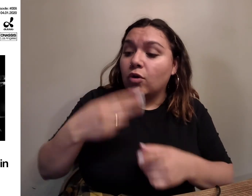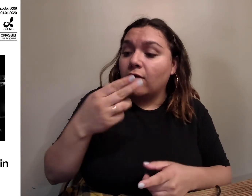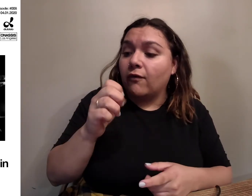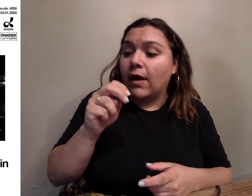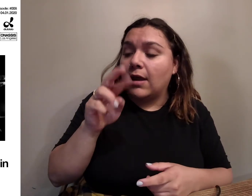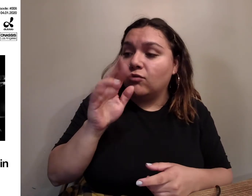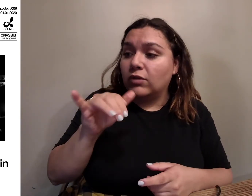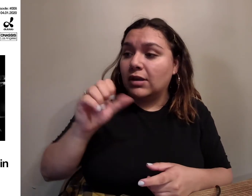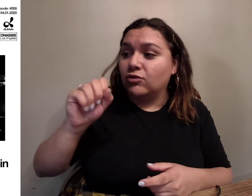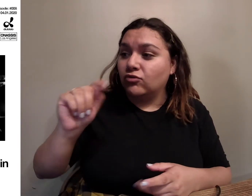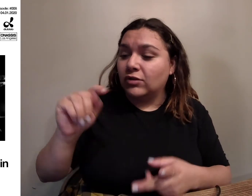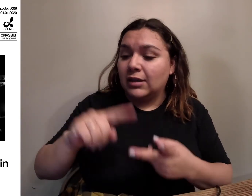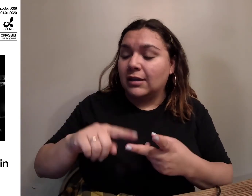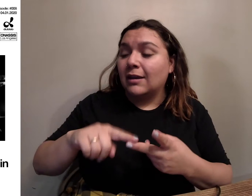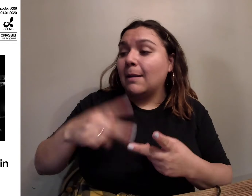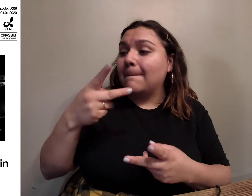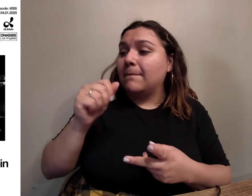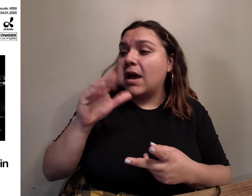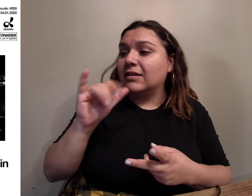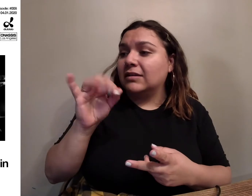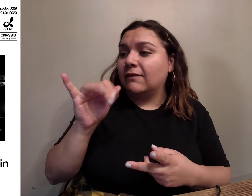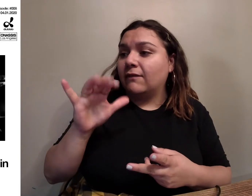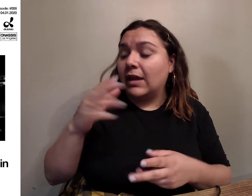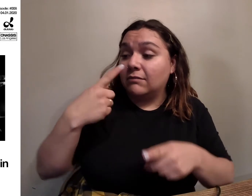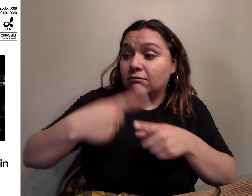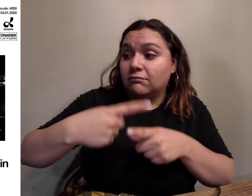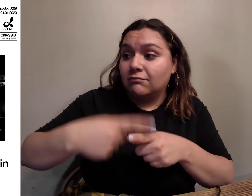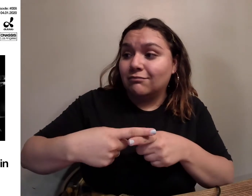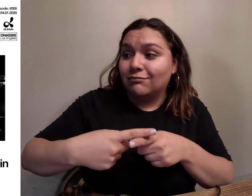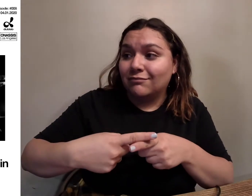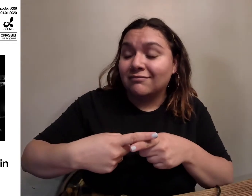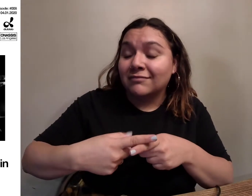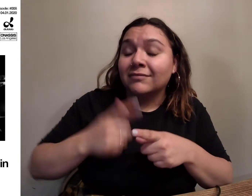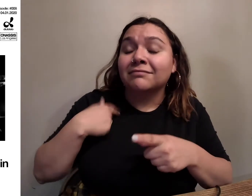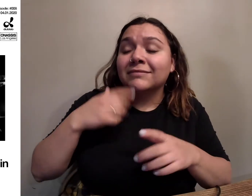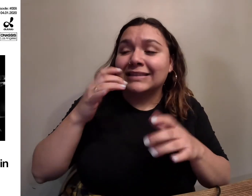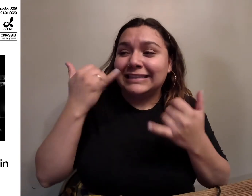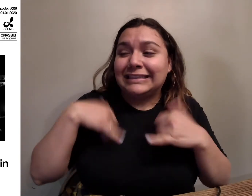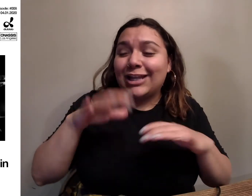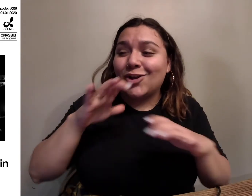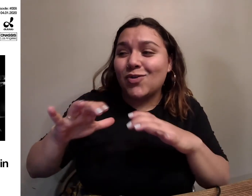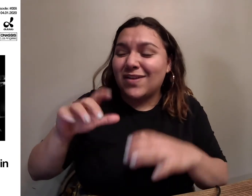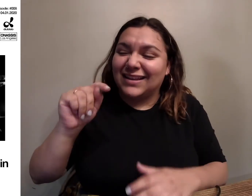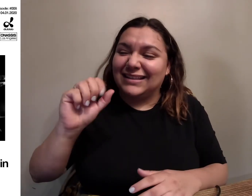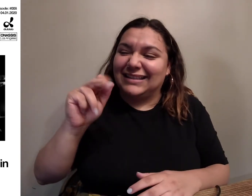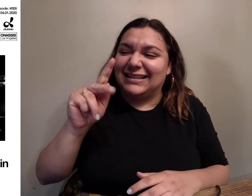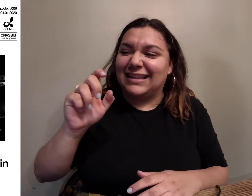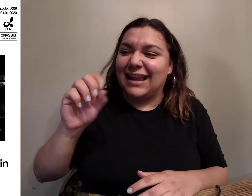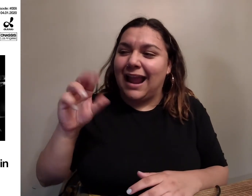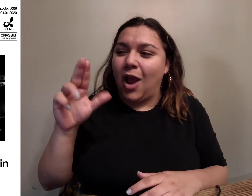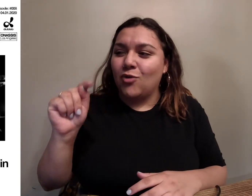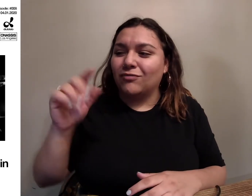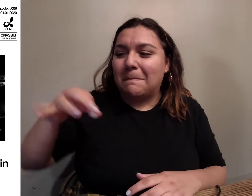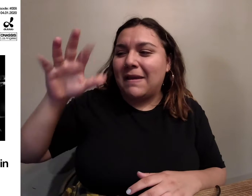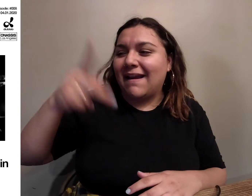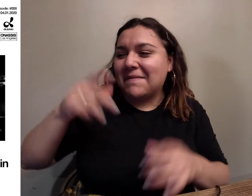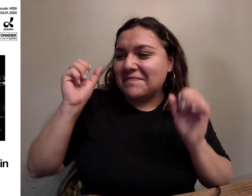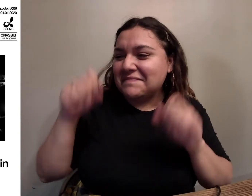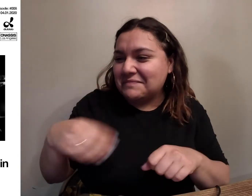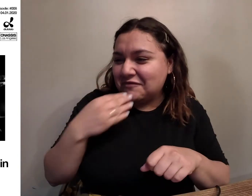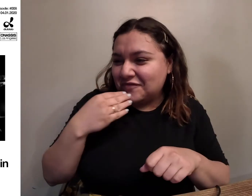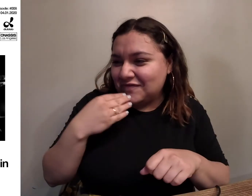and Pacific, shout out for Hibino, is still doing takeout. So